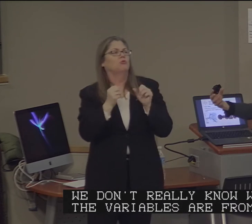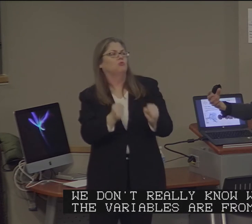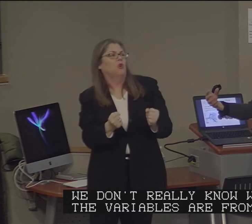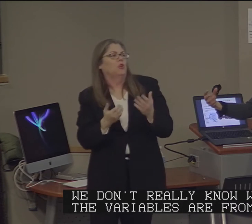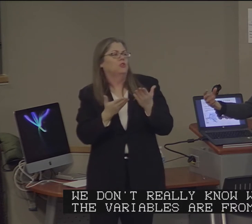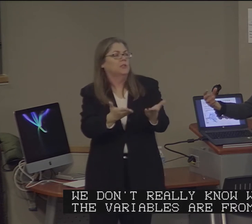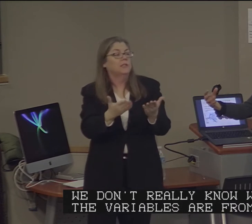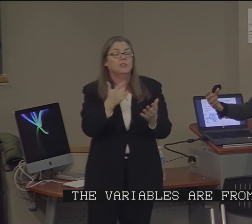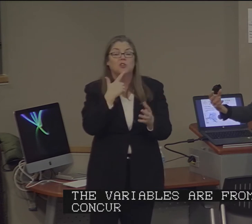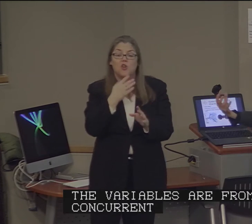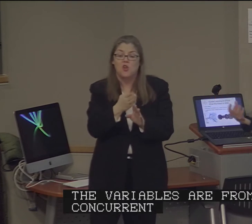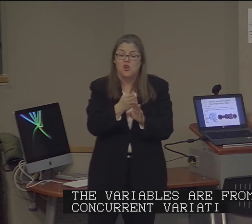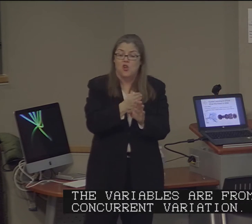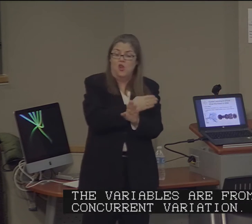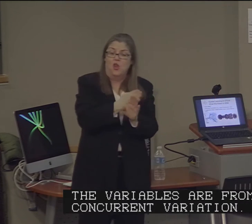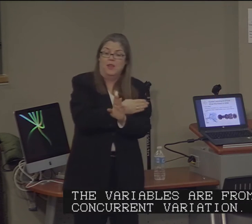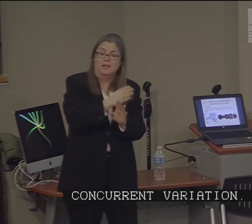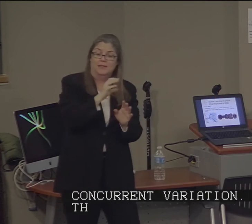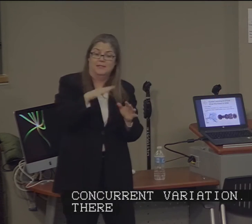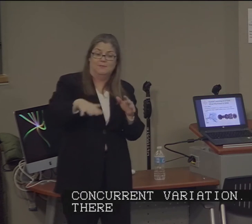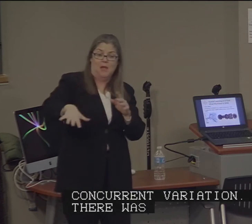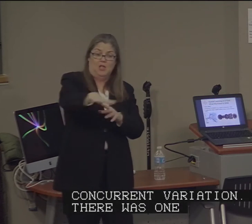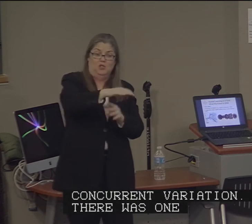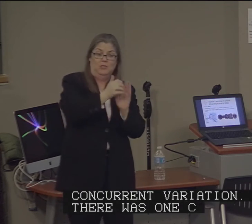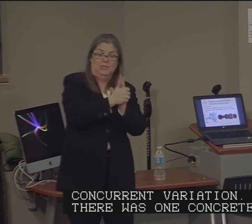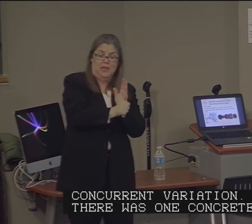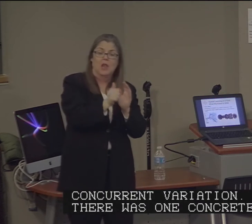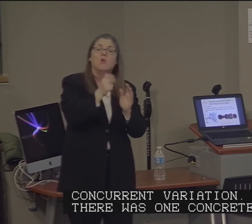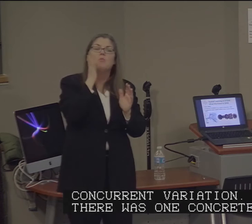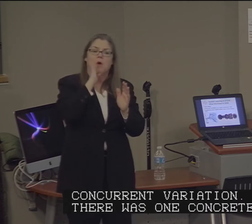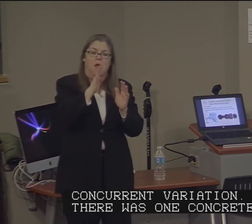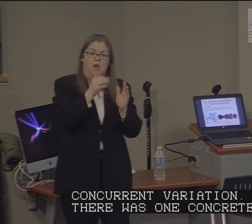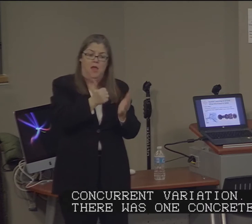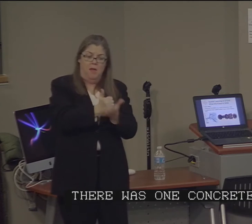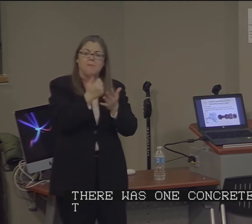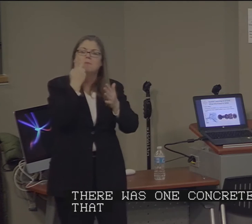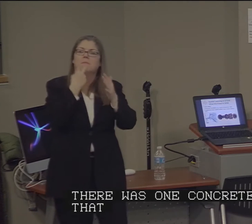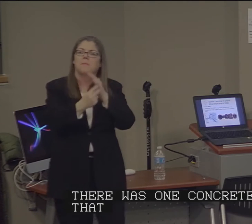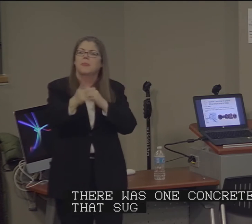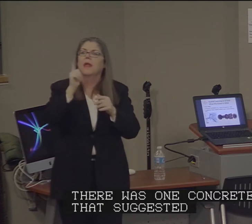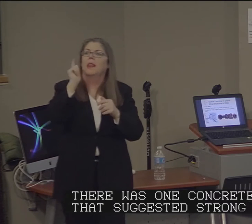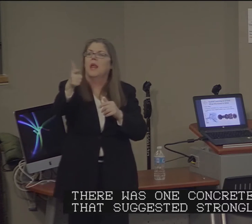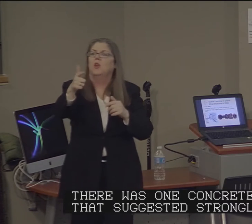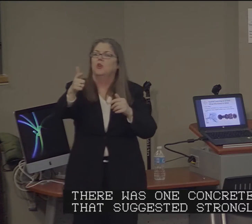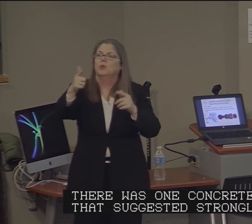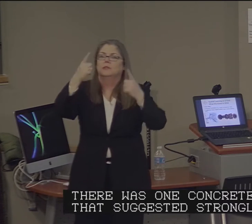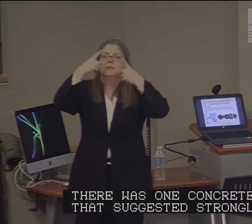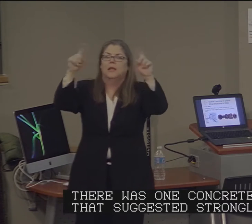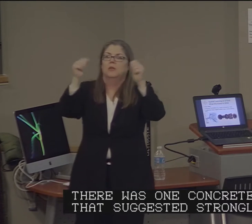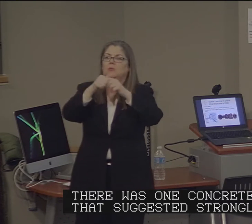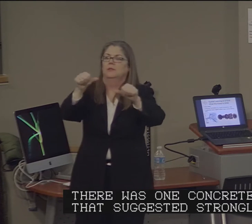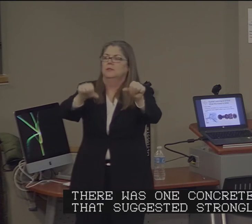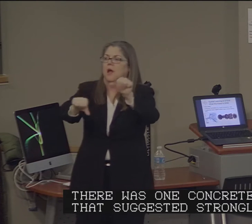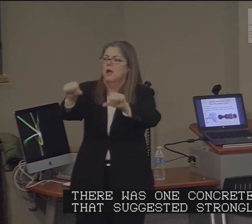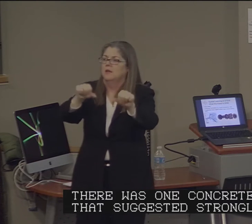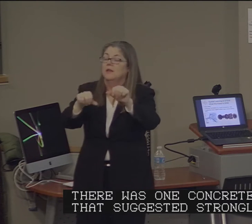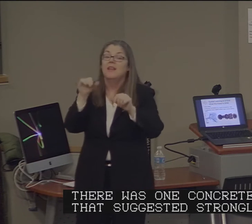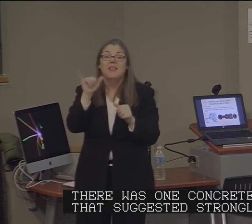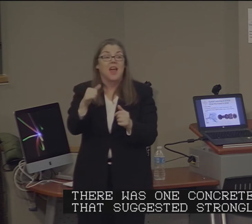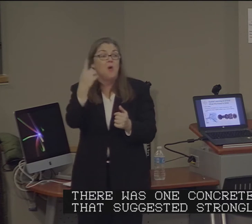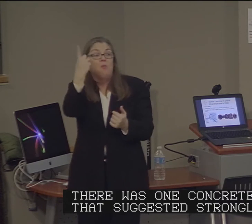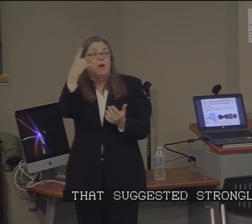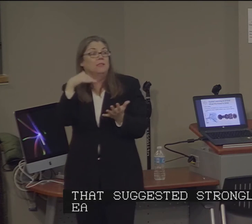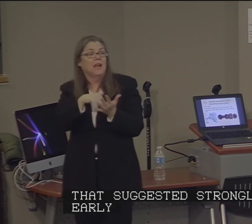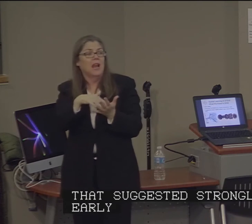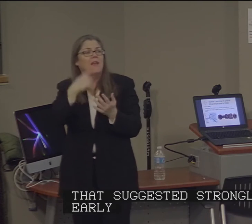early spatial skills predict later choices of and success in science. But it was a study just of